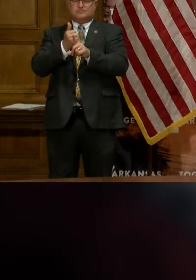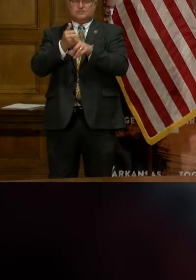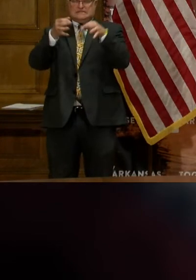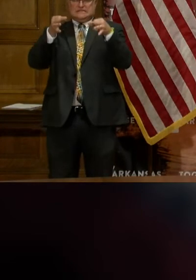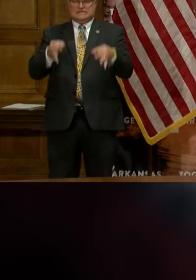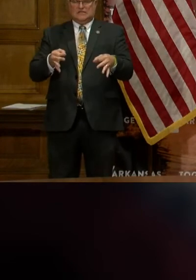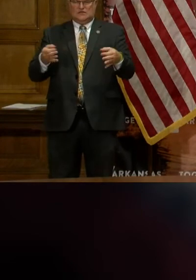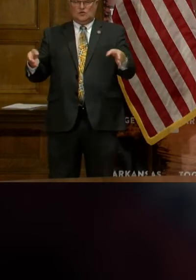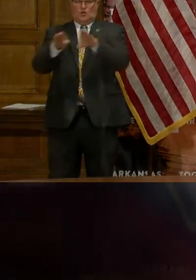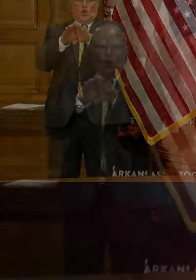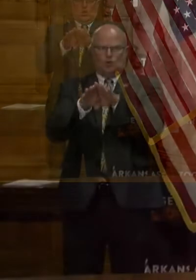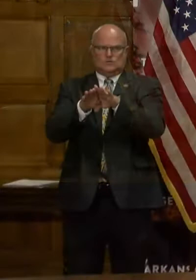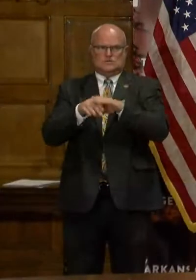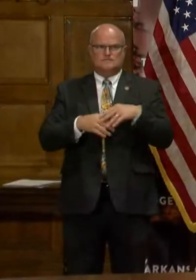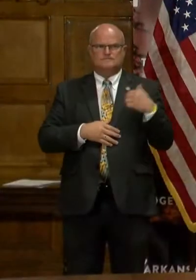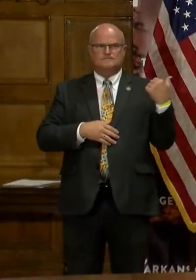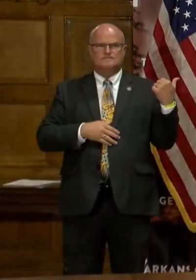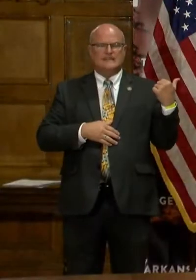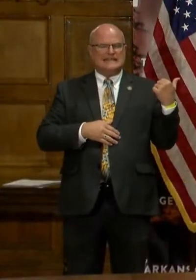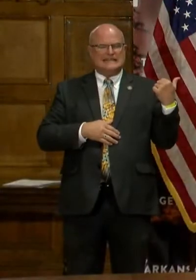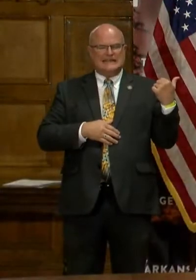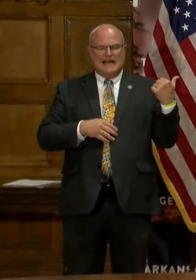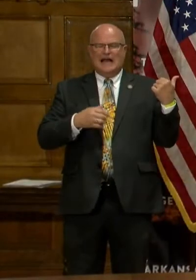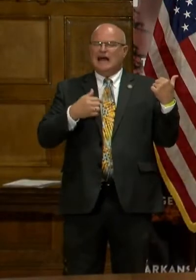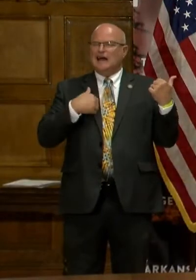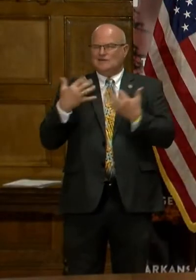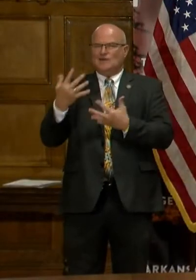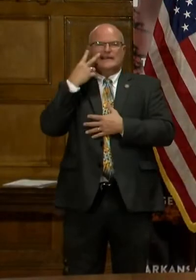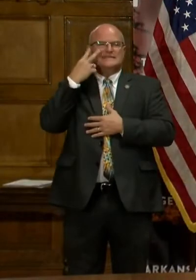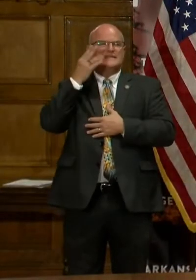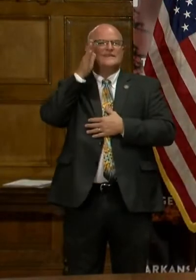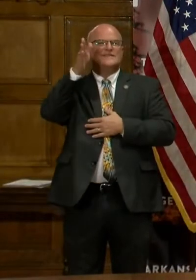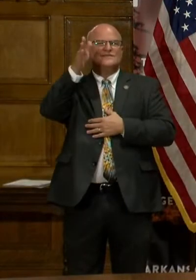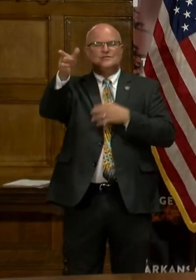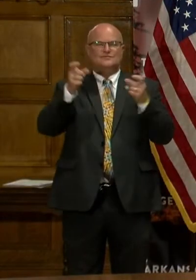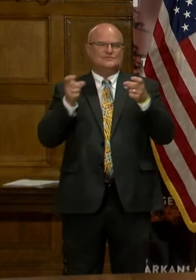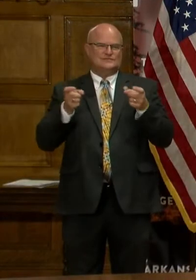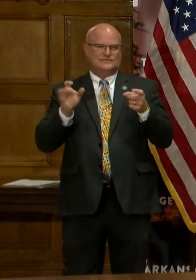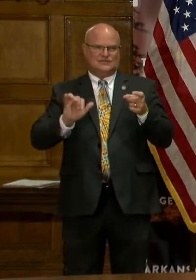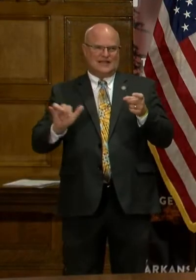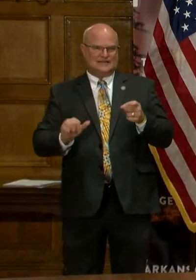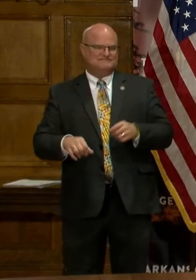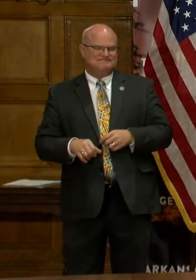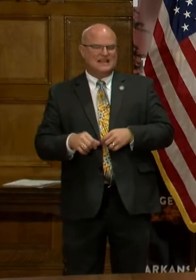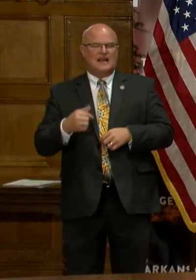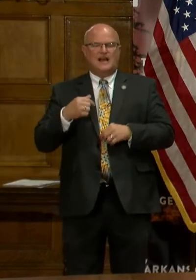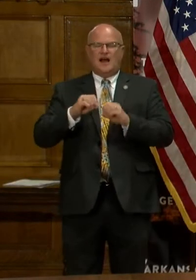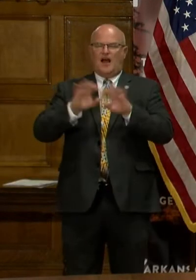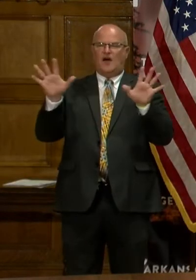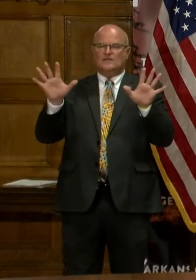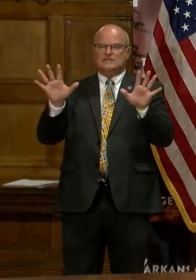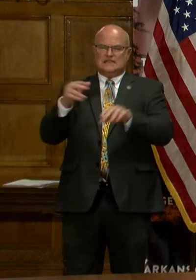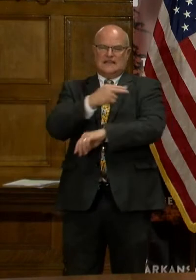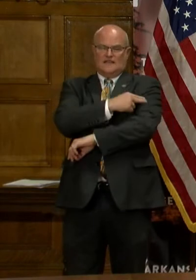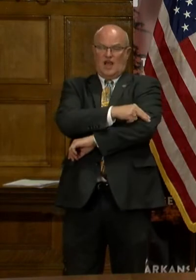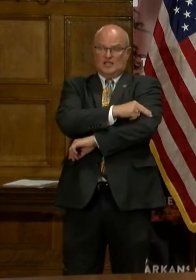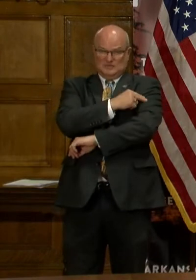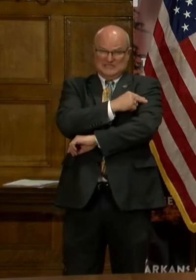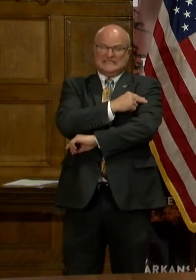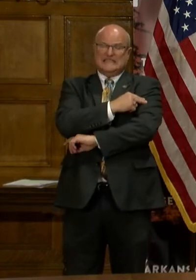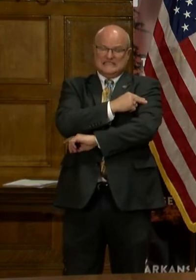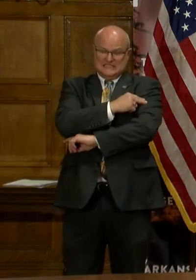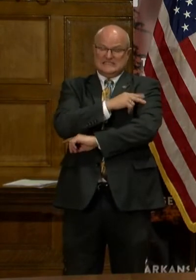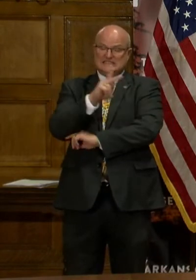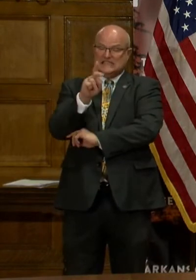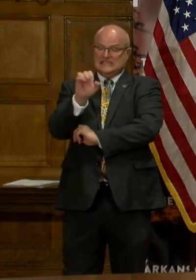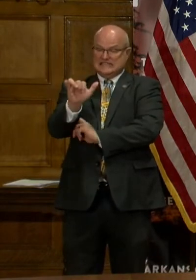make that decision? I would have to wait and see what the future is like. Obviously, the hospitalizations